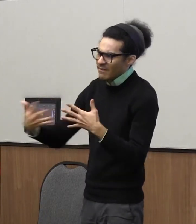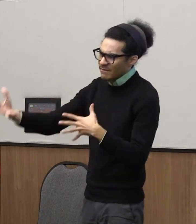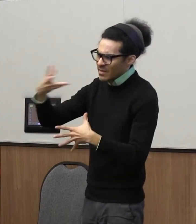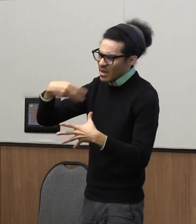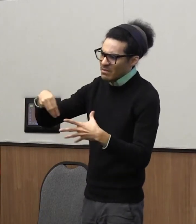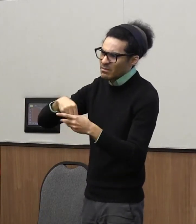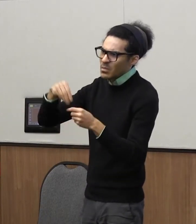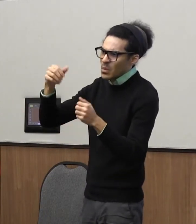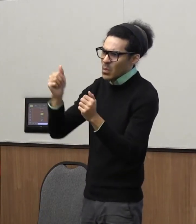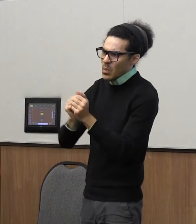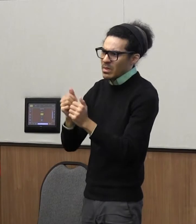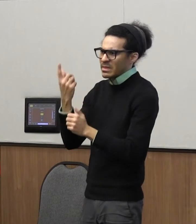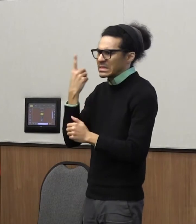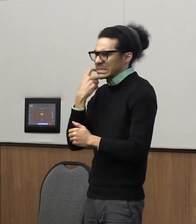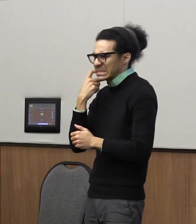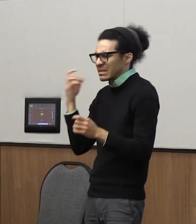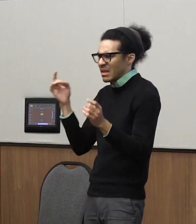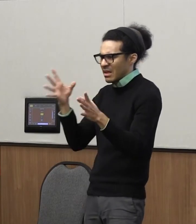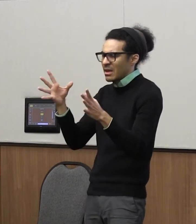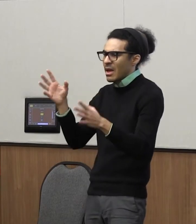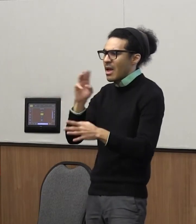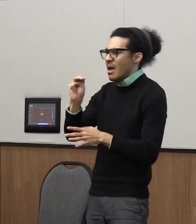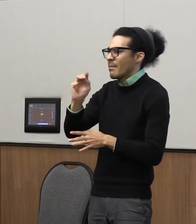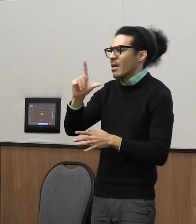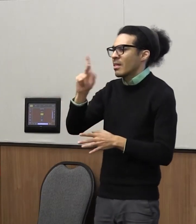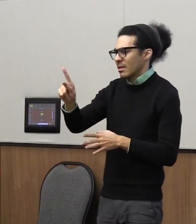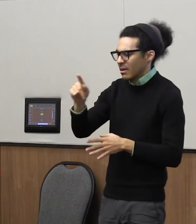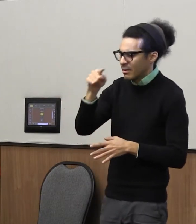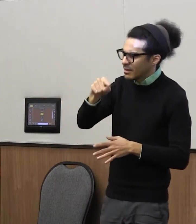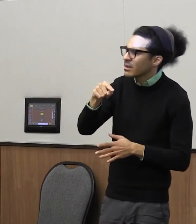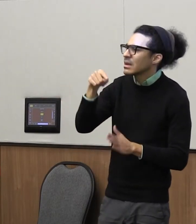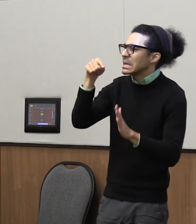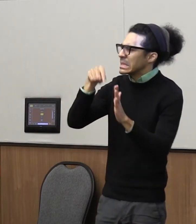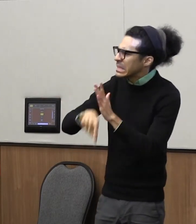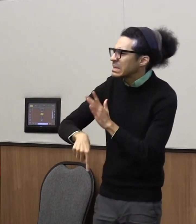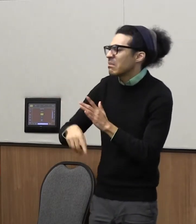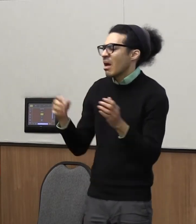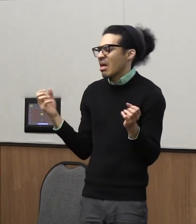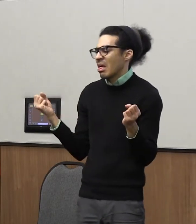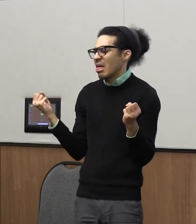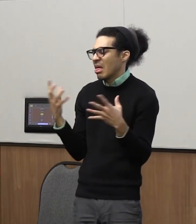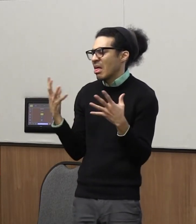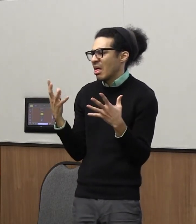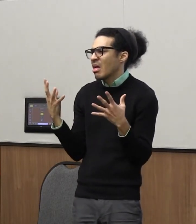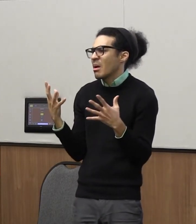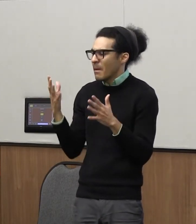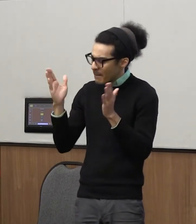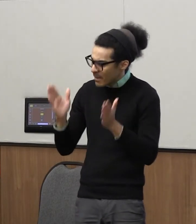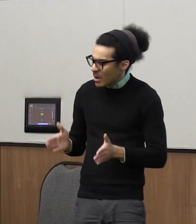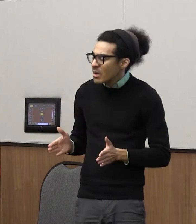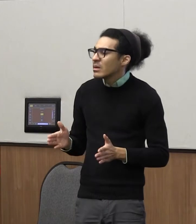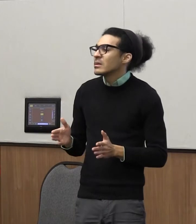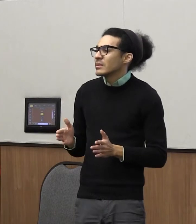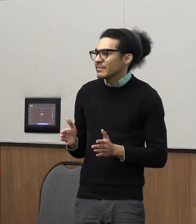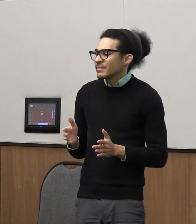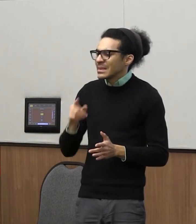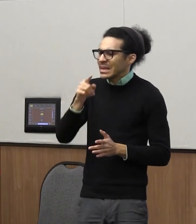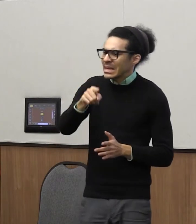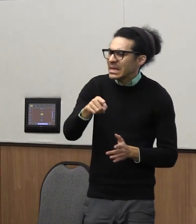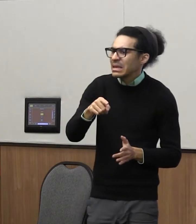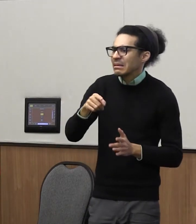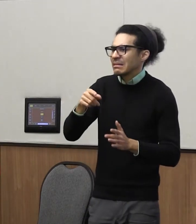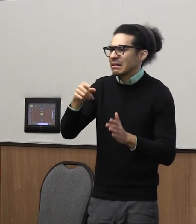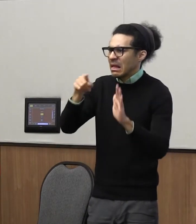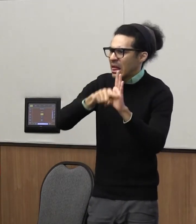latest tragedy. Dr. Martin Luther King, killed by a coward's bullet, held no ill will for any man.